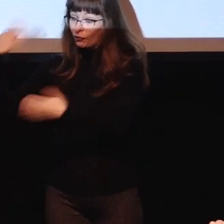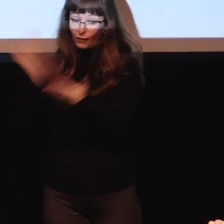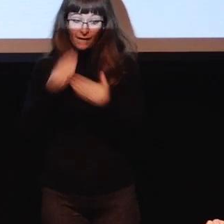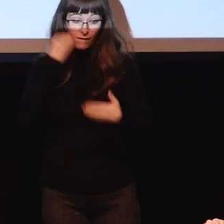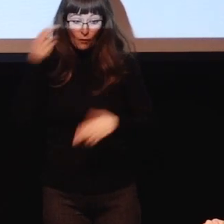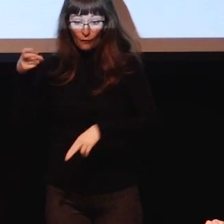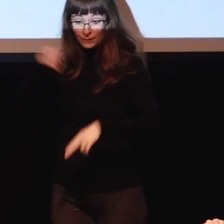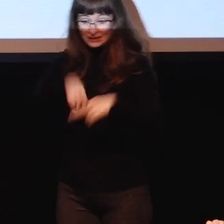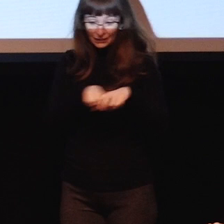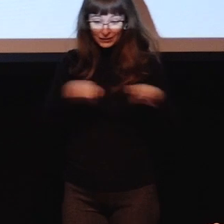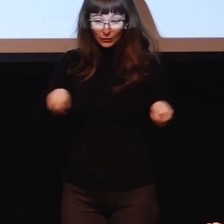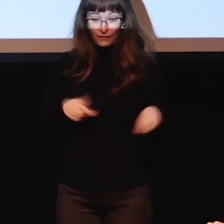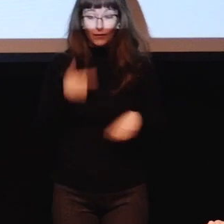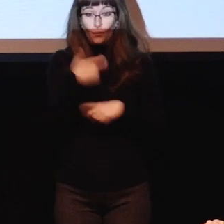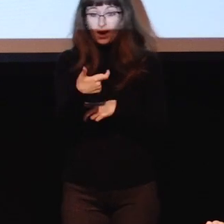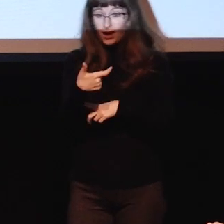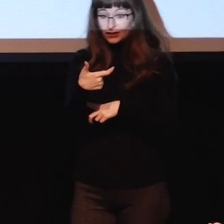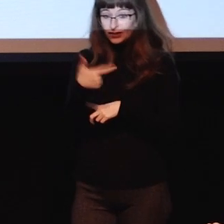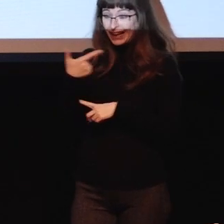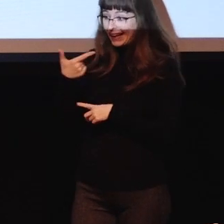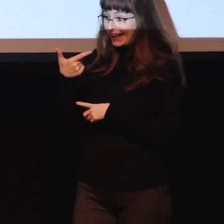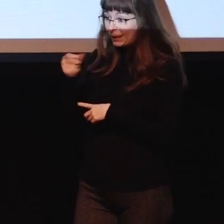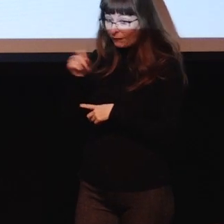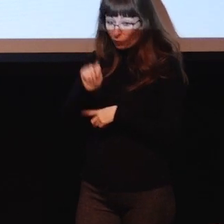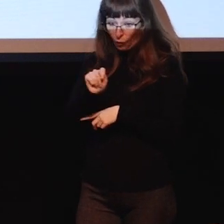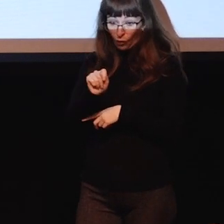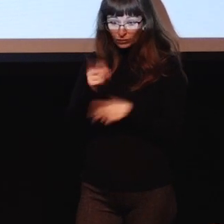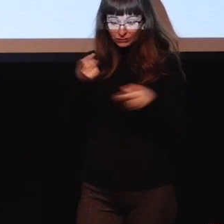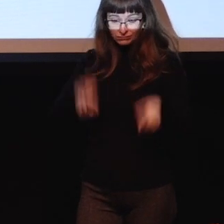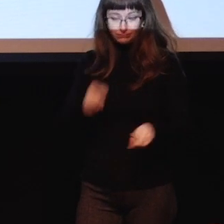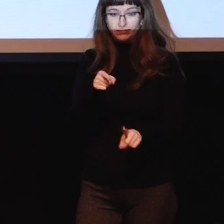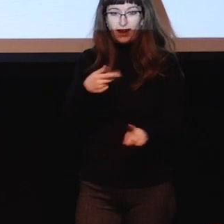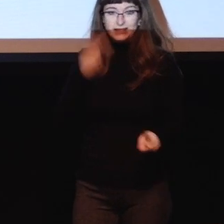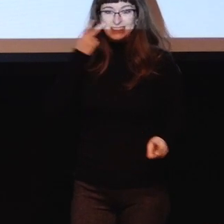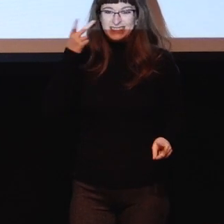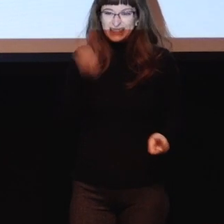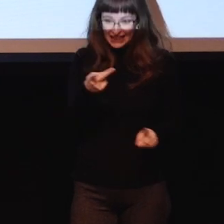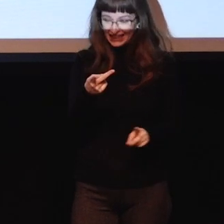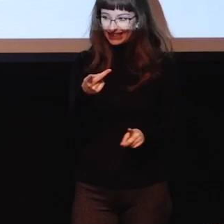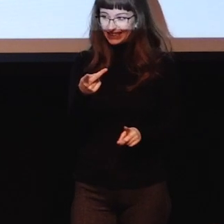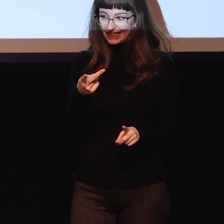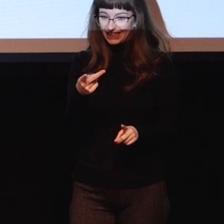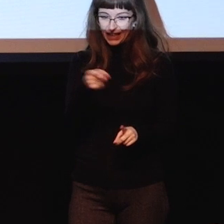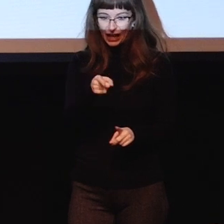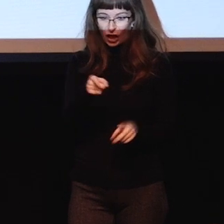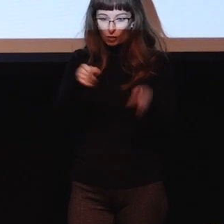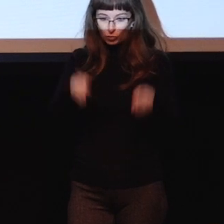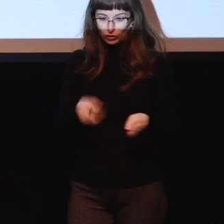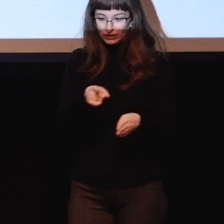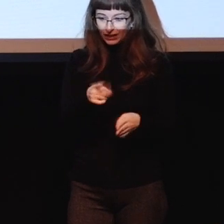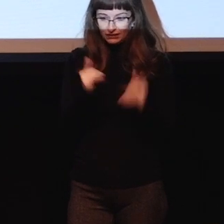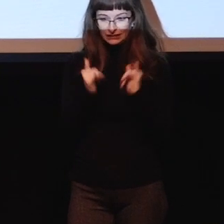Thrones, and suddenly, I had this roadmap laid out before me, where I could see that, okay, if I